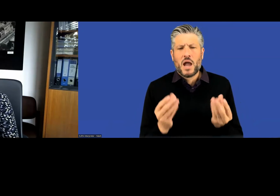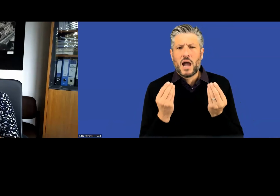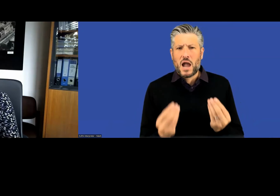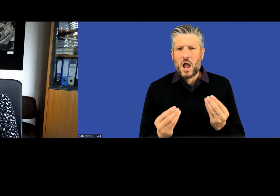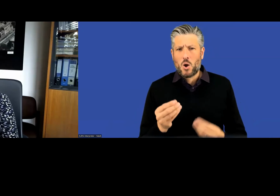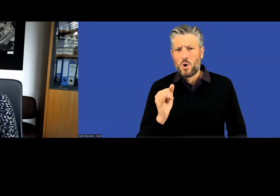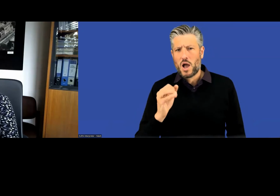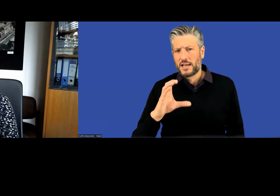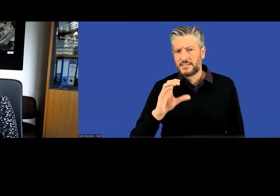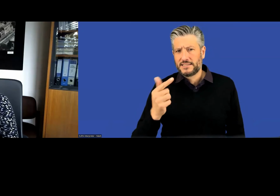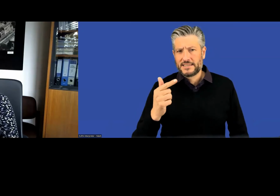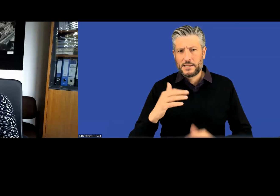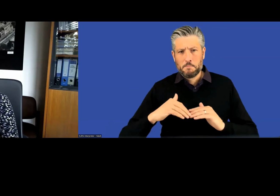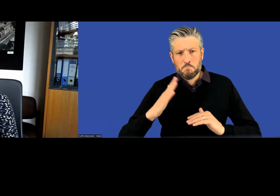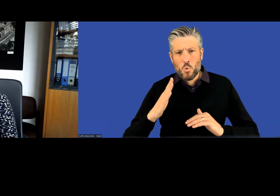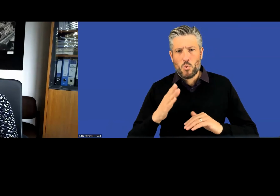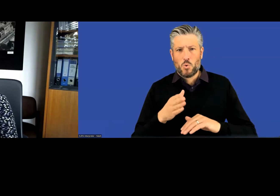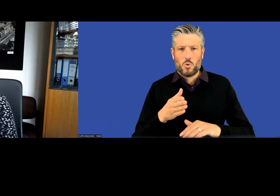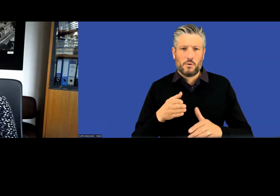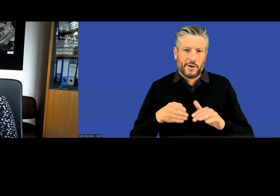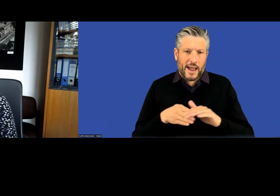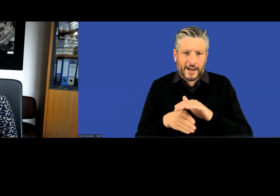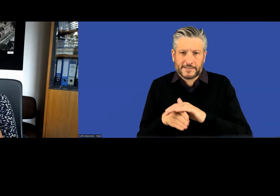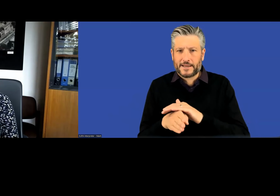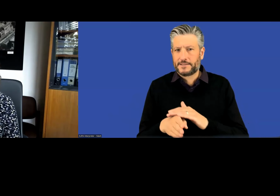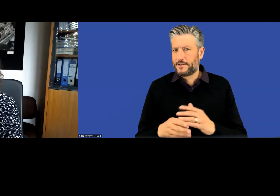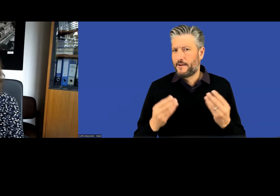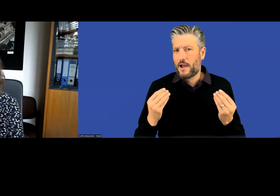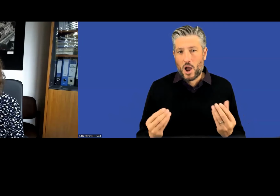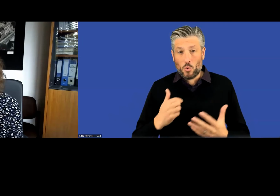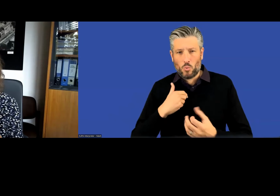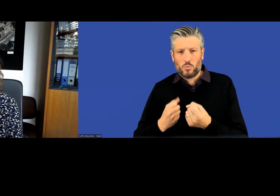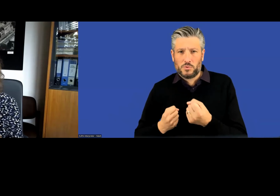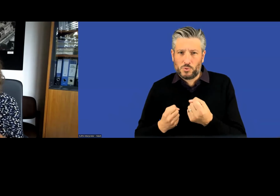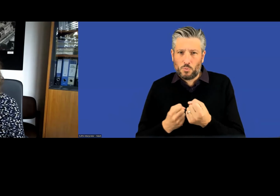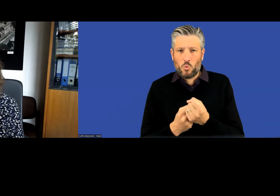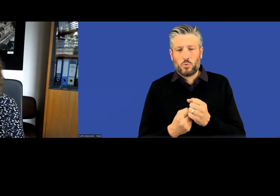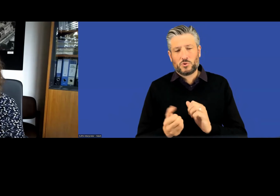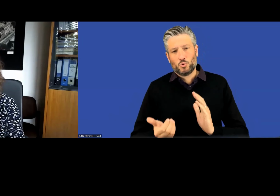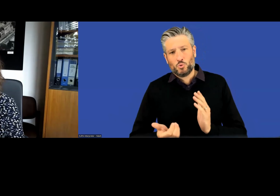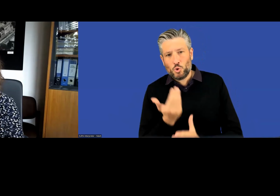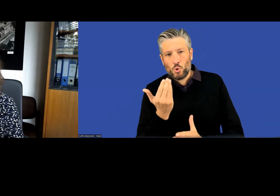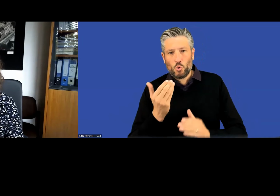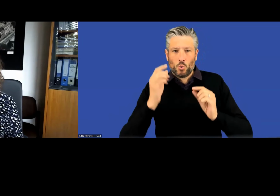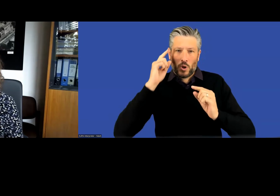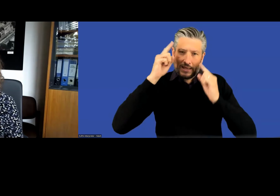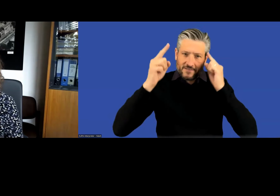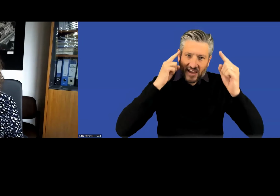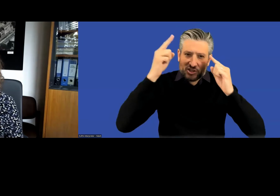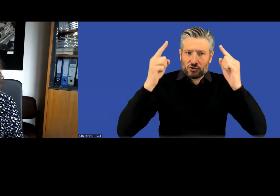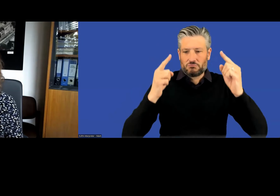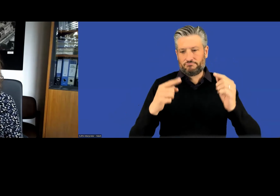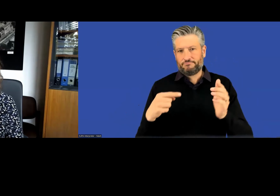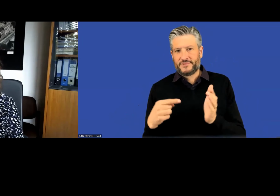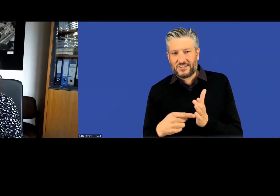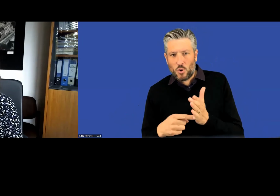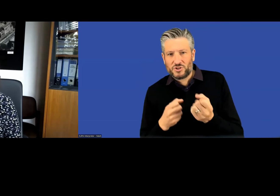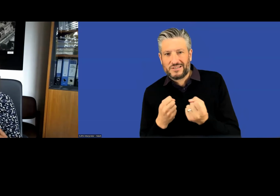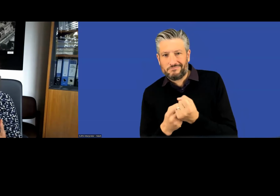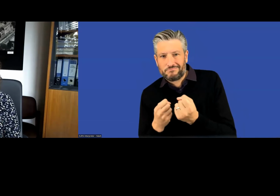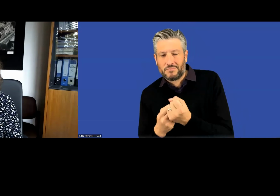accessible and encouraging design for all, supporting innovation into new methodologies and new technology. Assistive